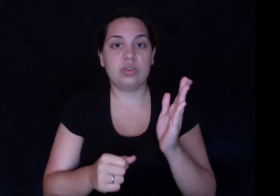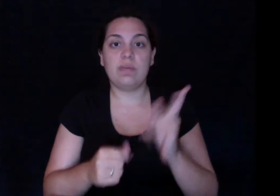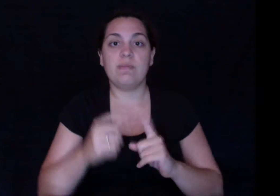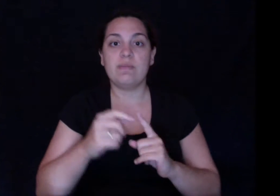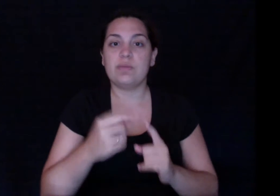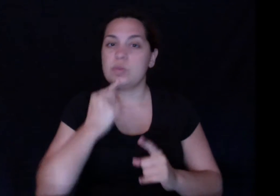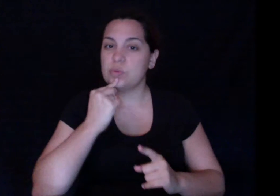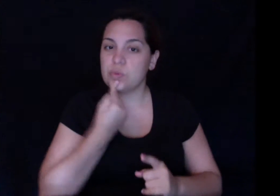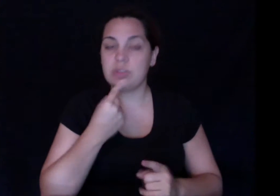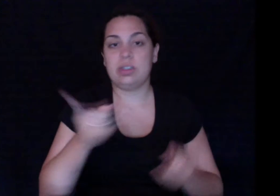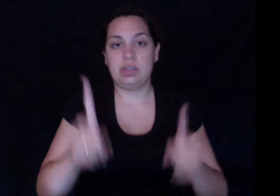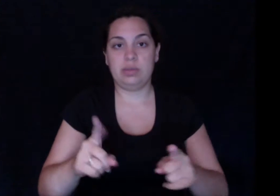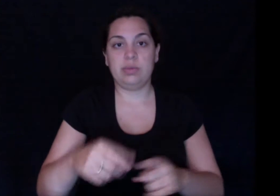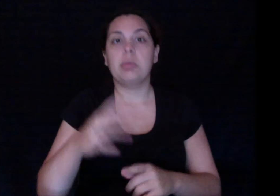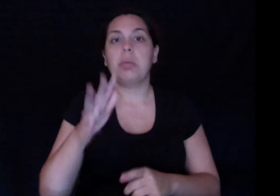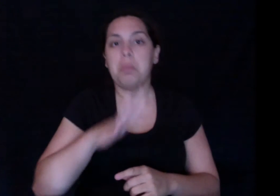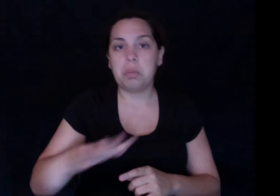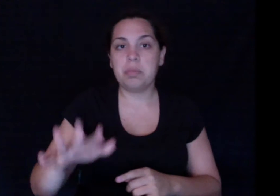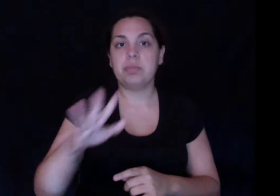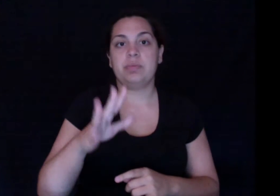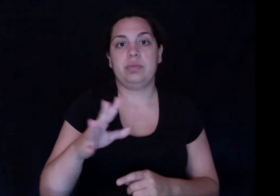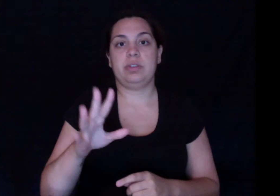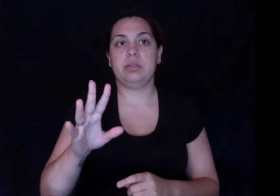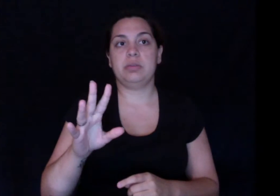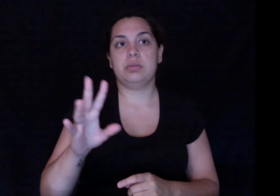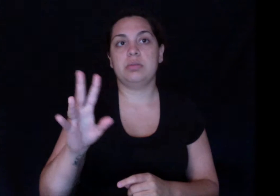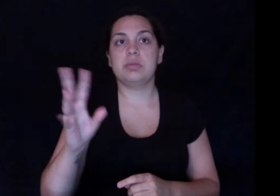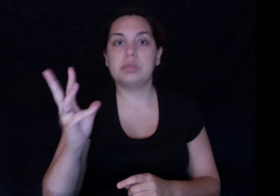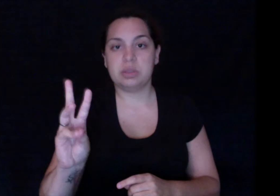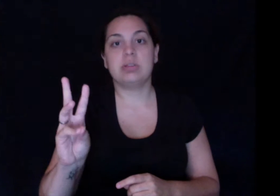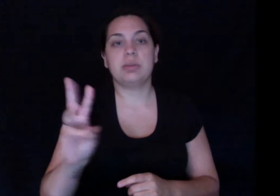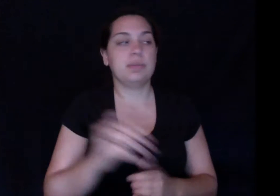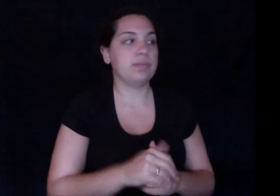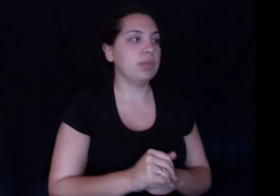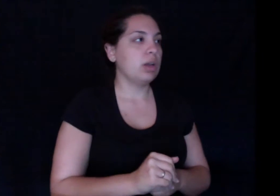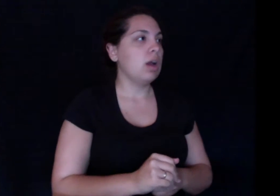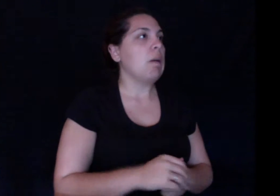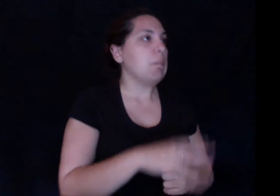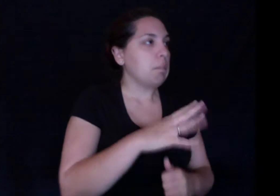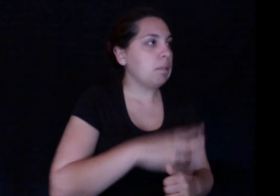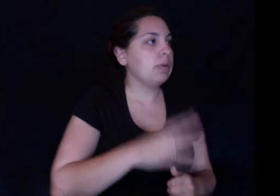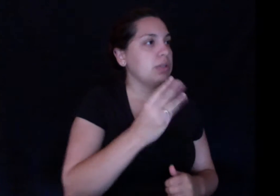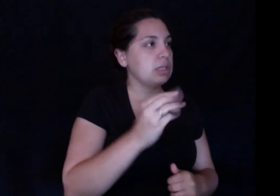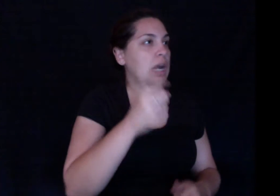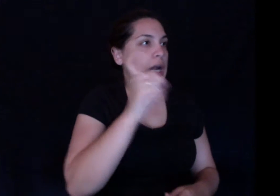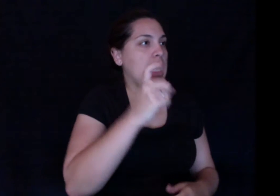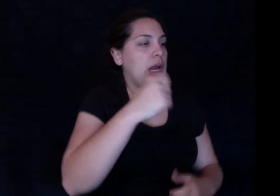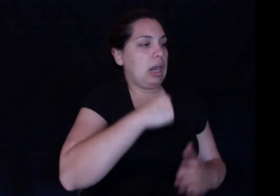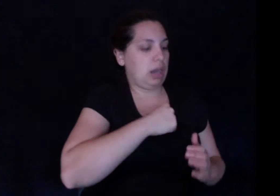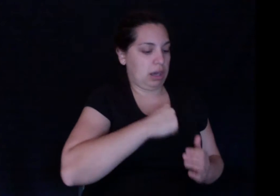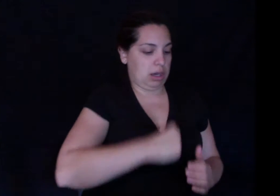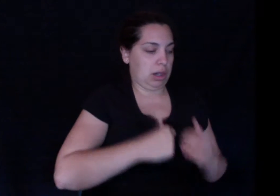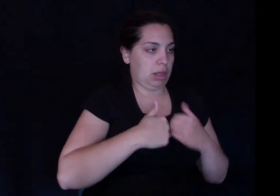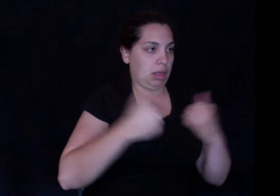pillar of that program. His importance in the fight against Rhesus disease may not have been realized if it weren't for a fateful experience that happened when James